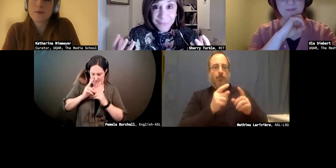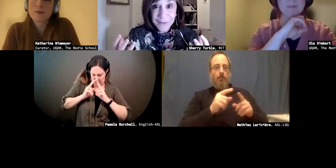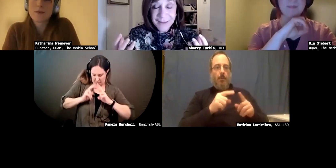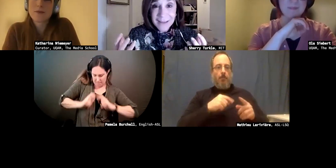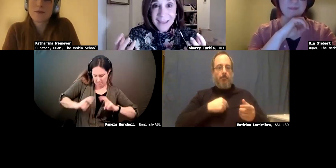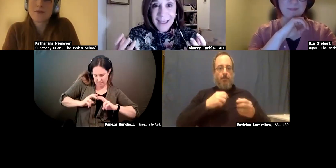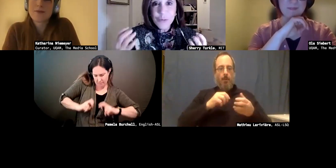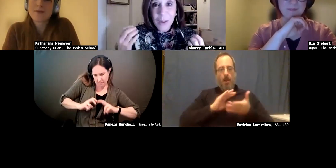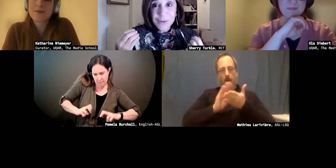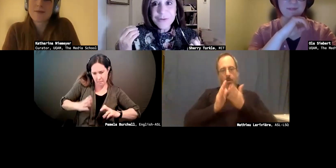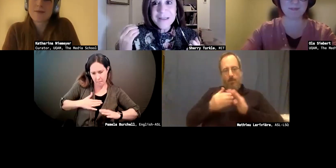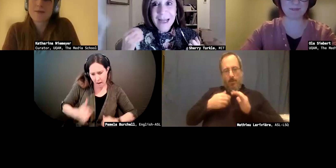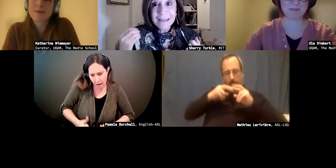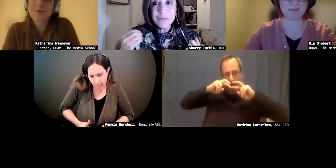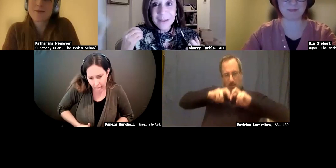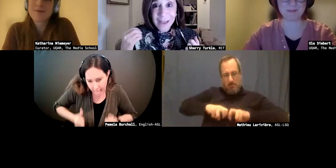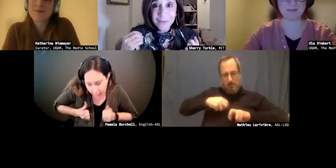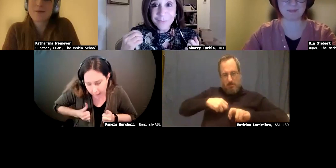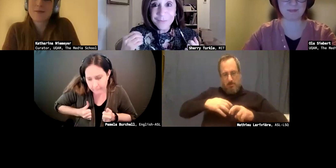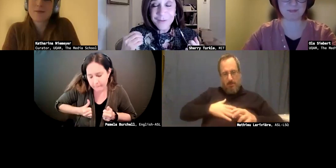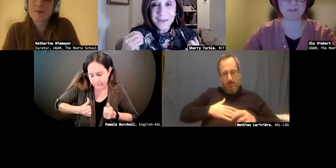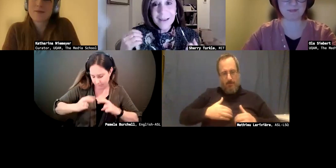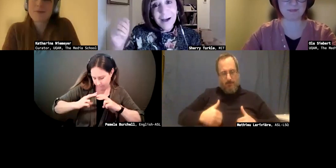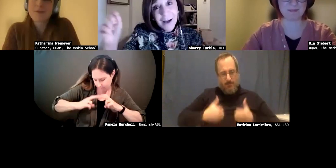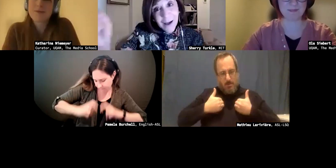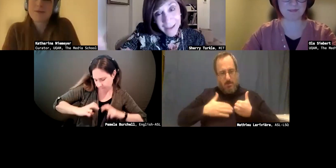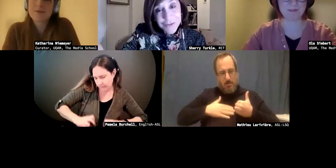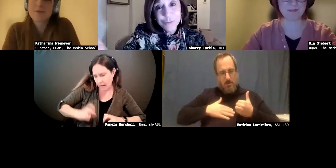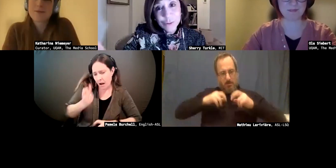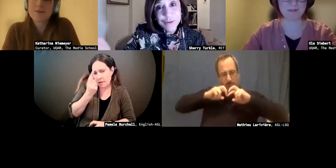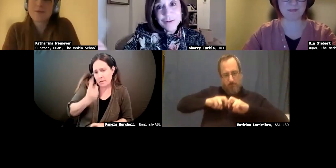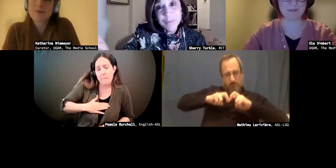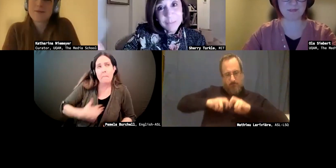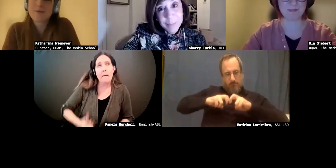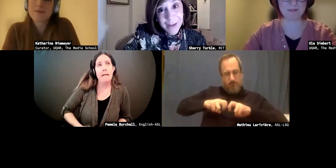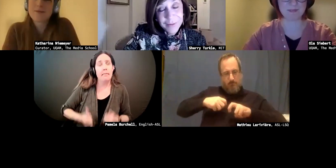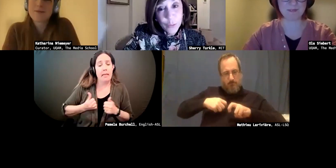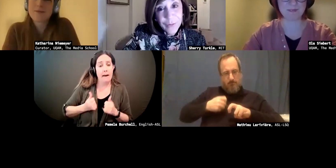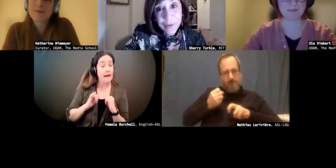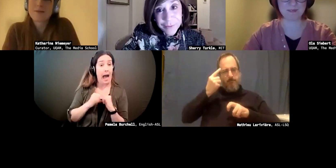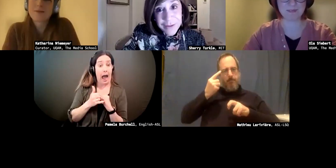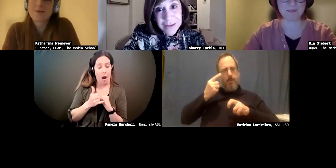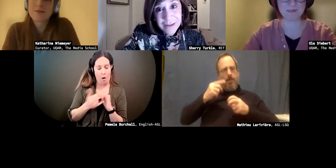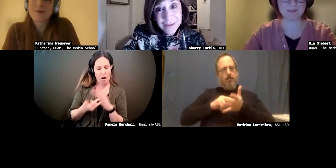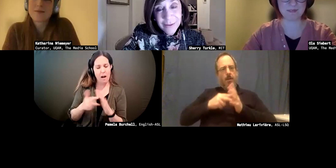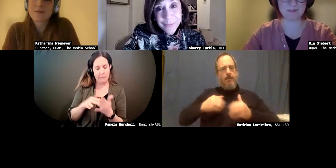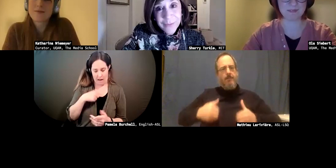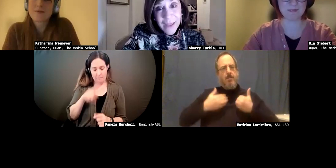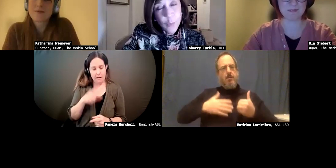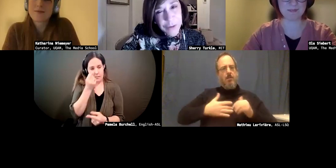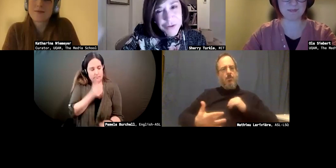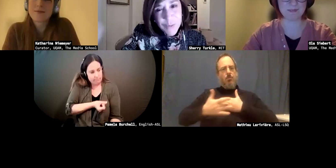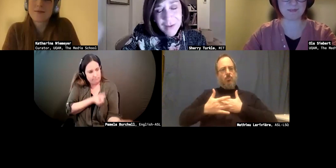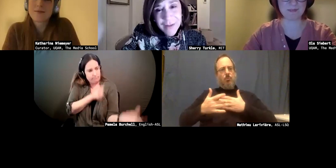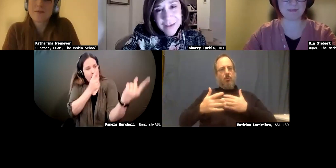life. And to understand my life, I had to learn to be empathic with others.